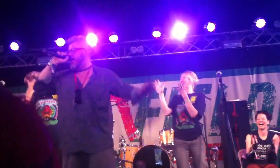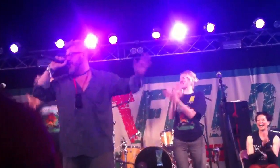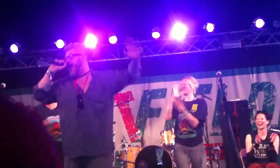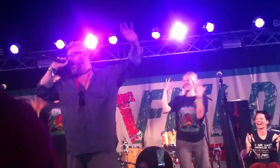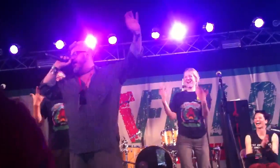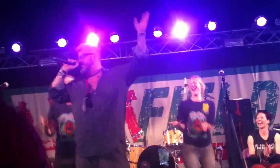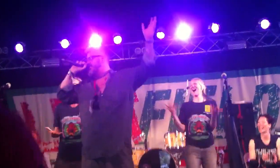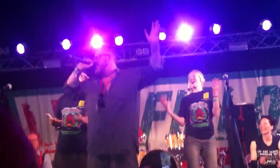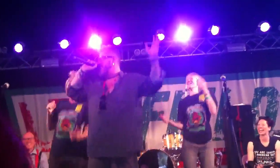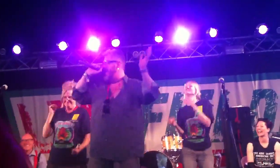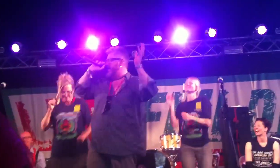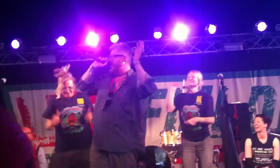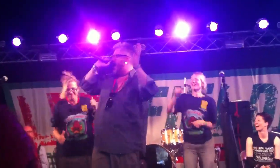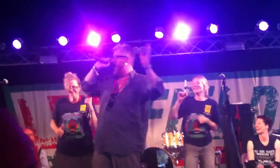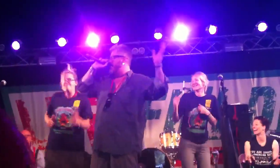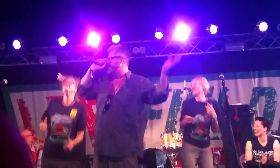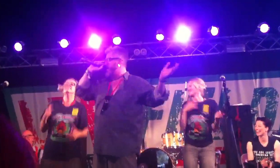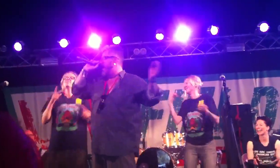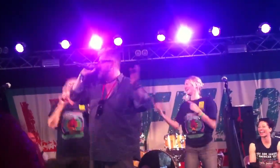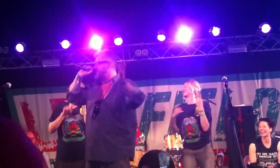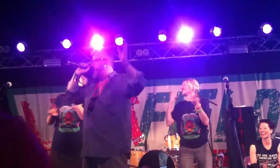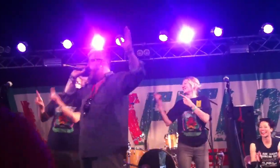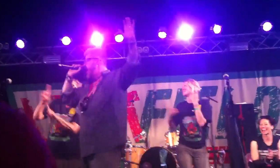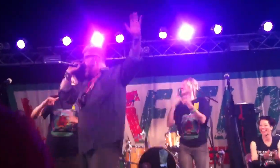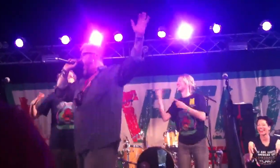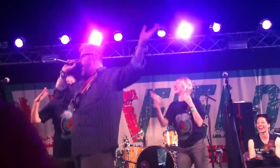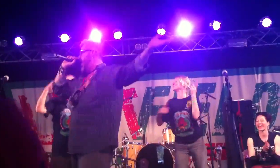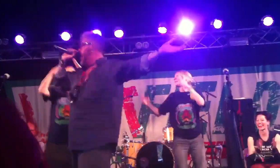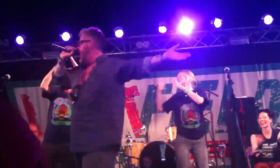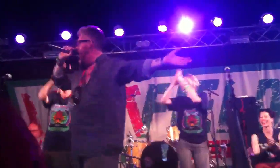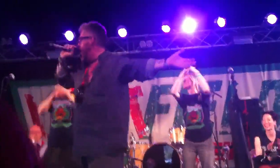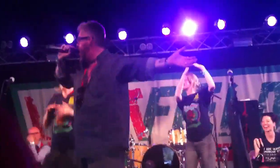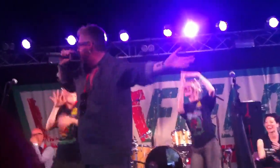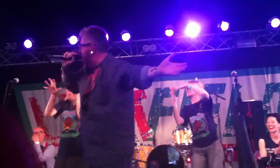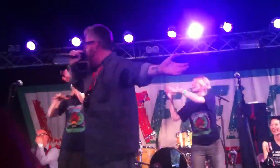now. Wheel around the mountain.